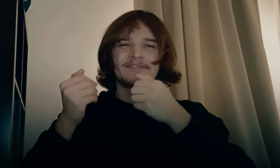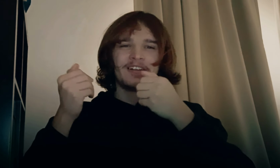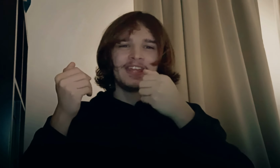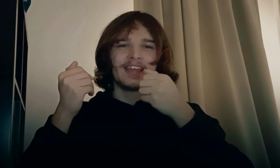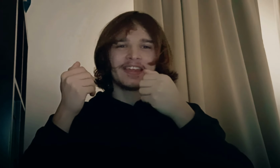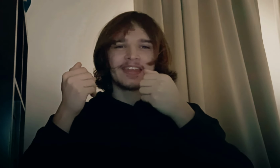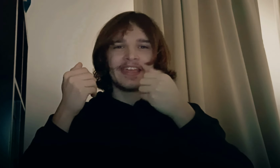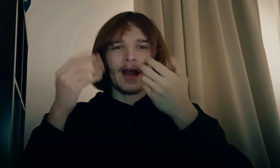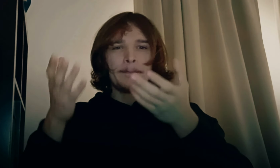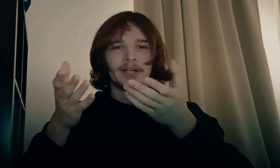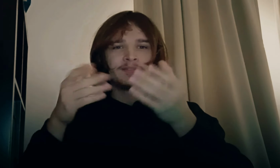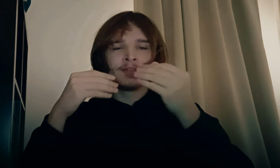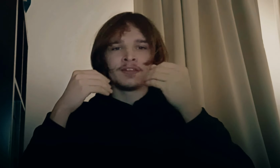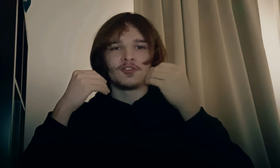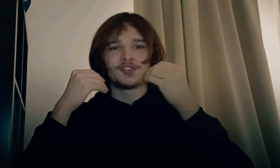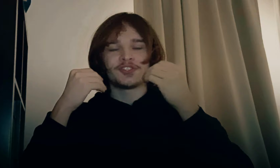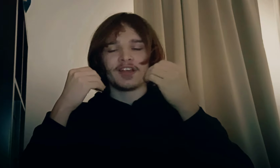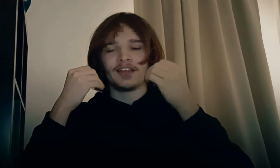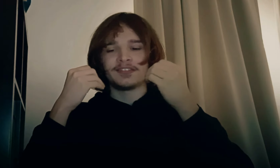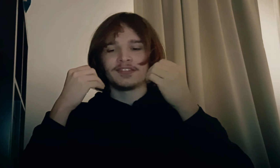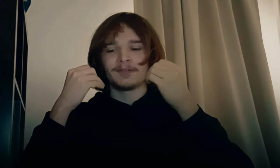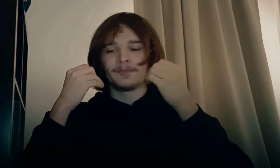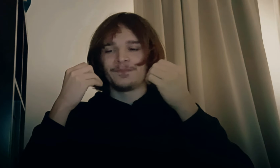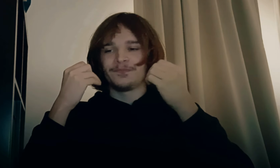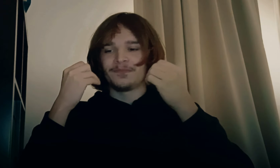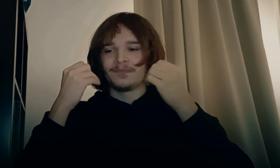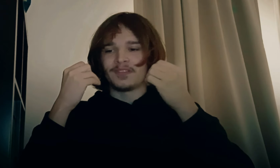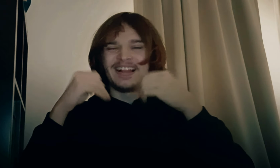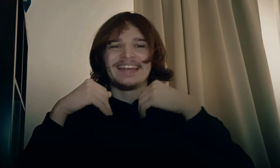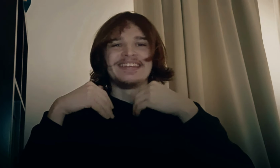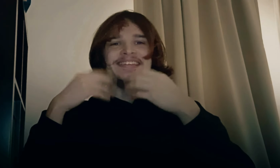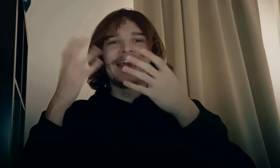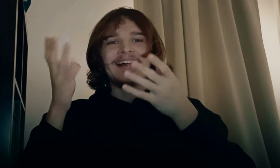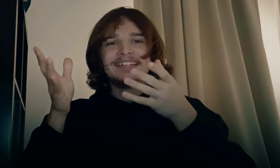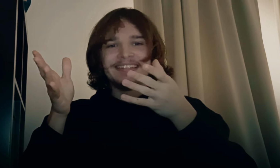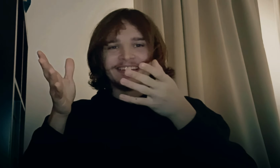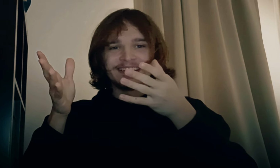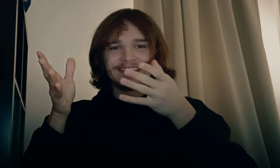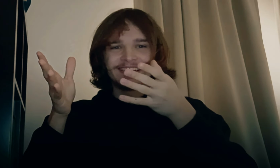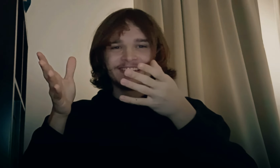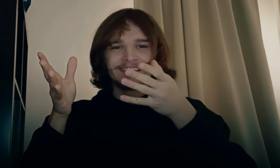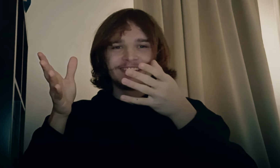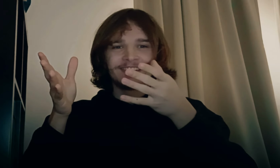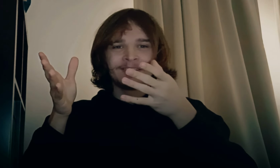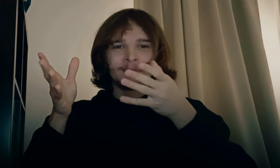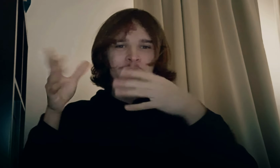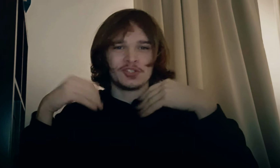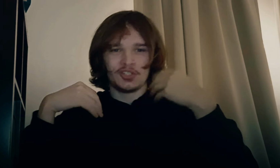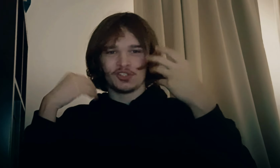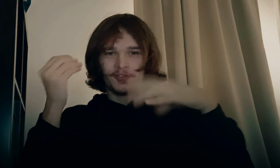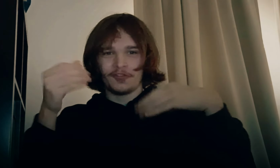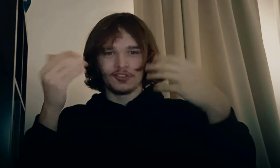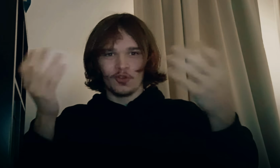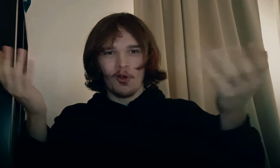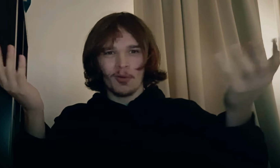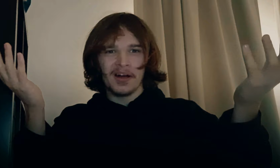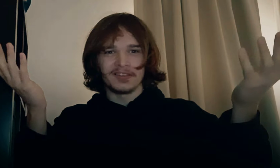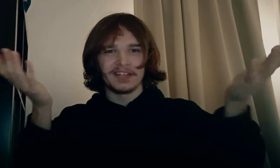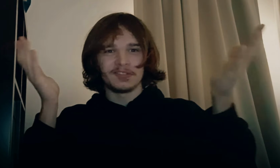very common to start like yelling, because it's something normal that, you